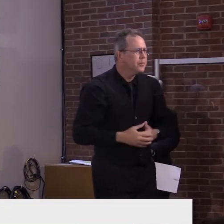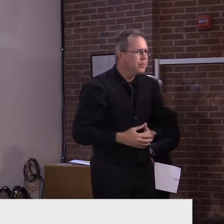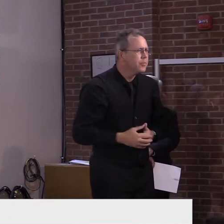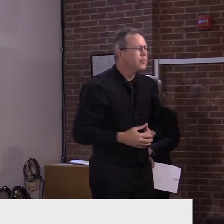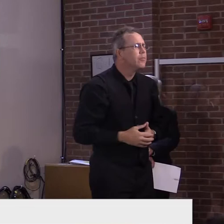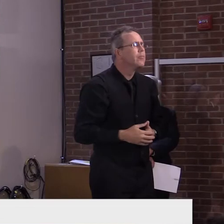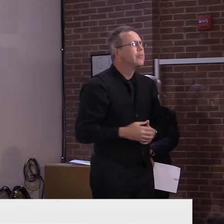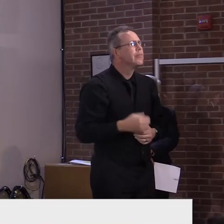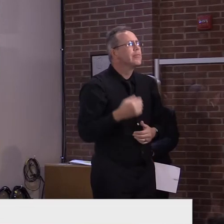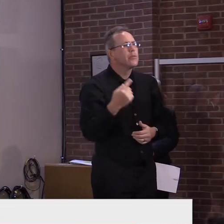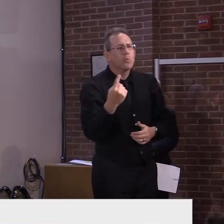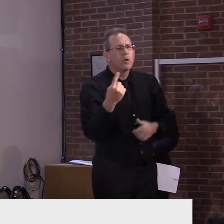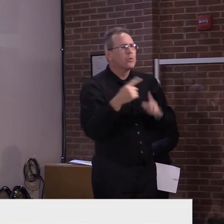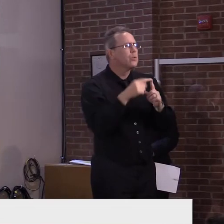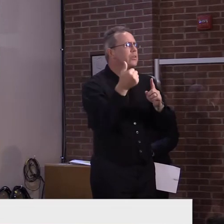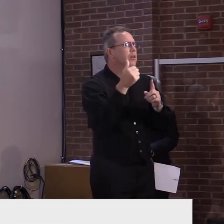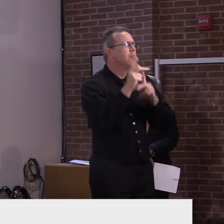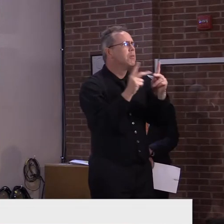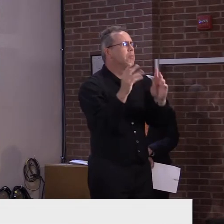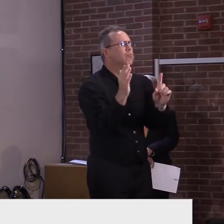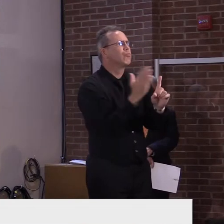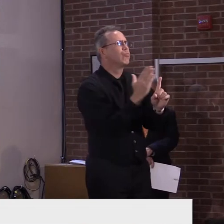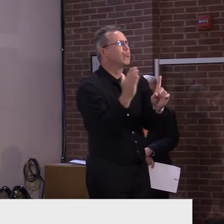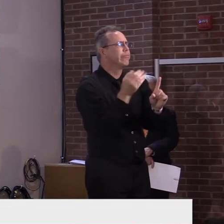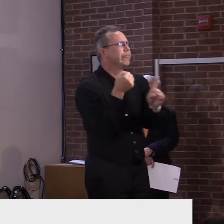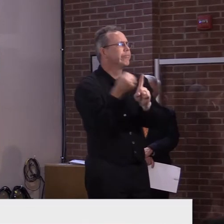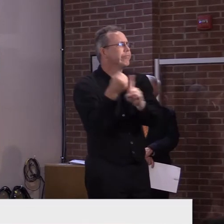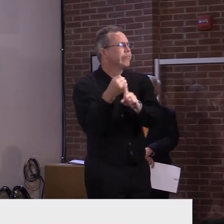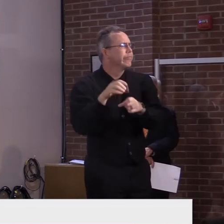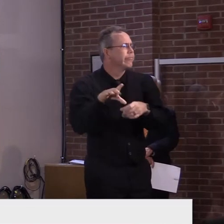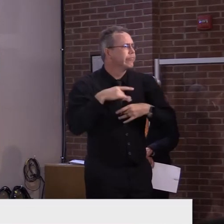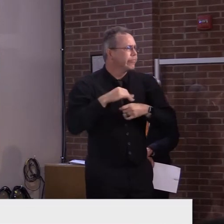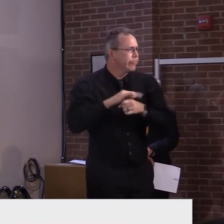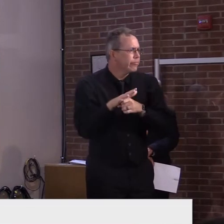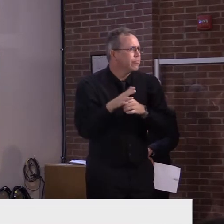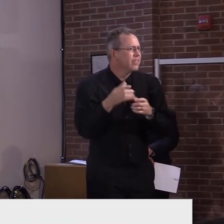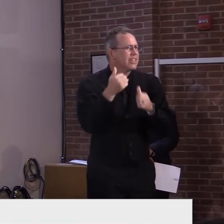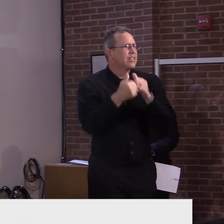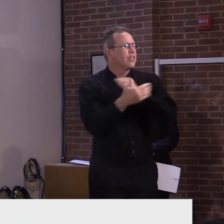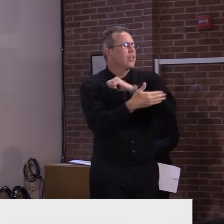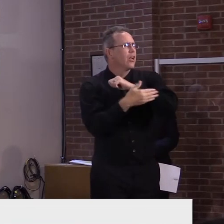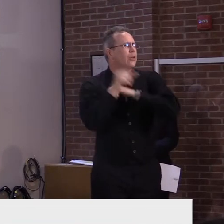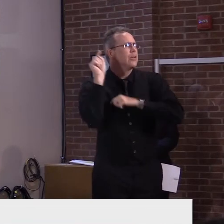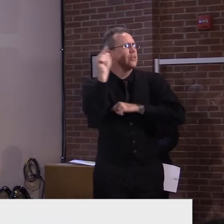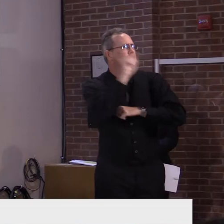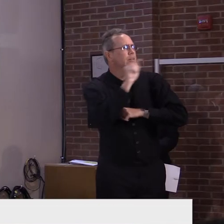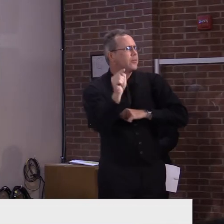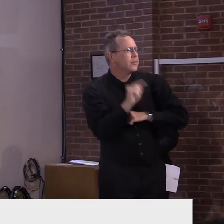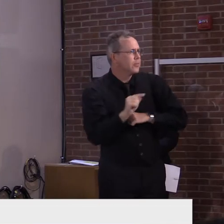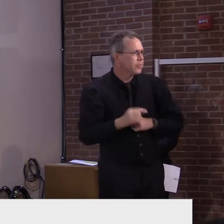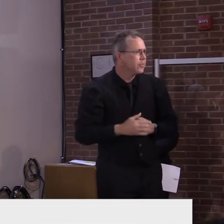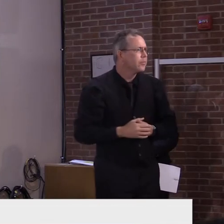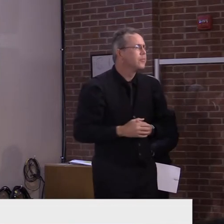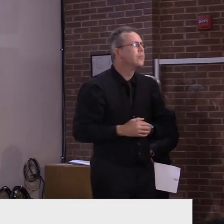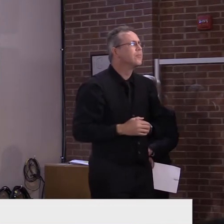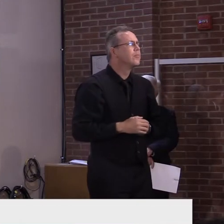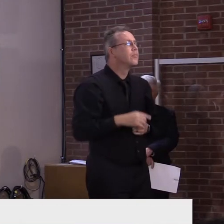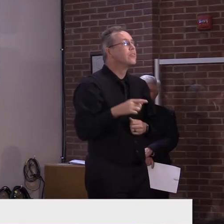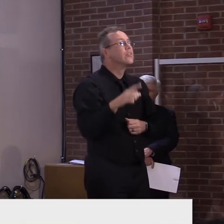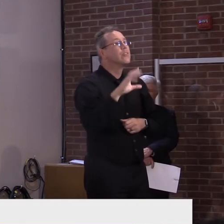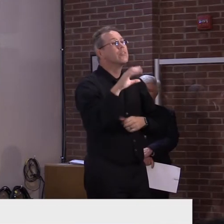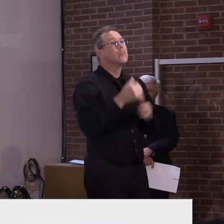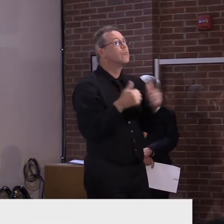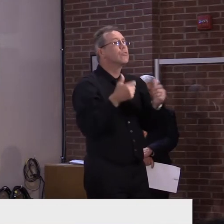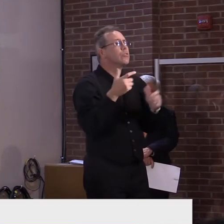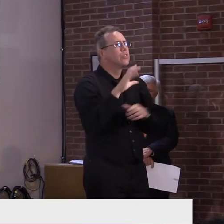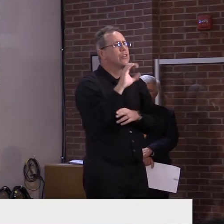Bennington, 17.4 in Washington. And by far, the largest per day is our most populated county with our biggest